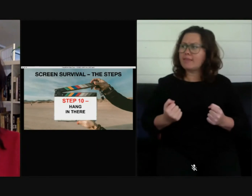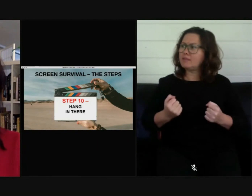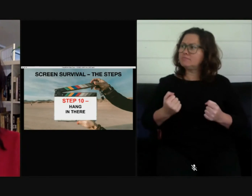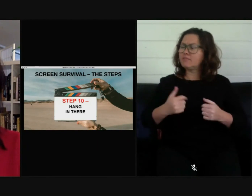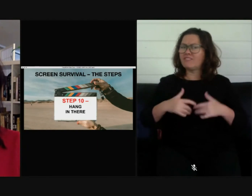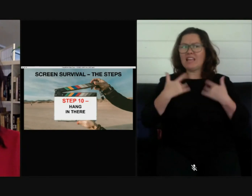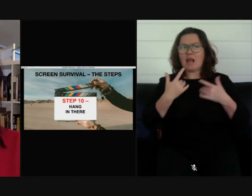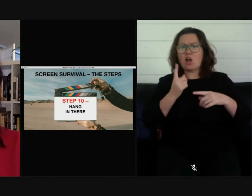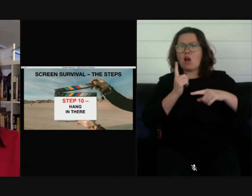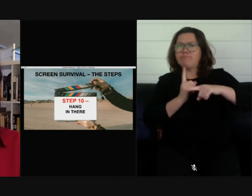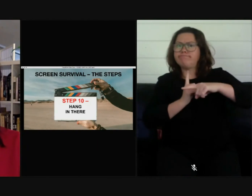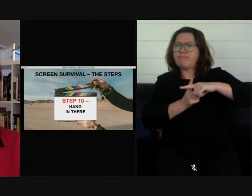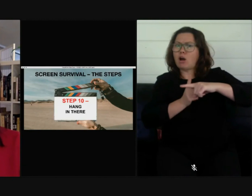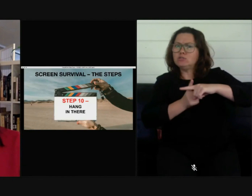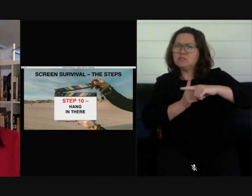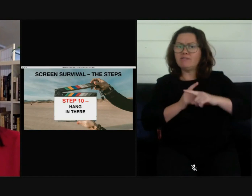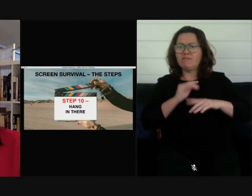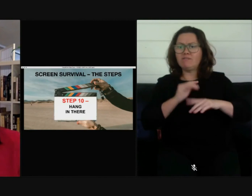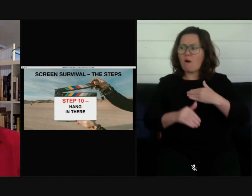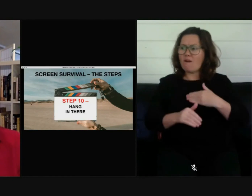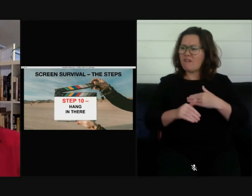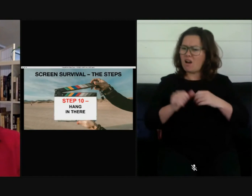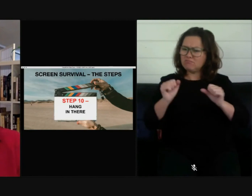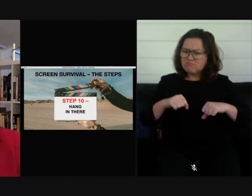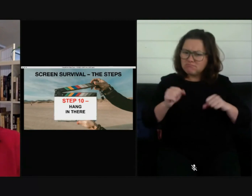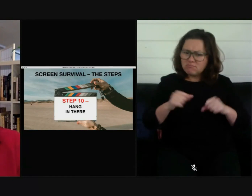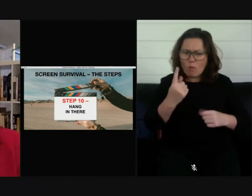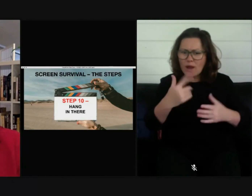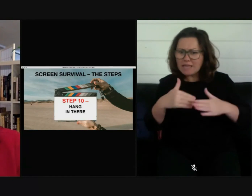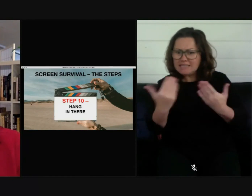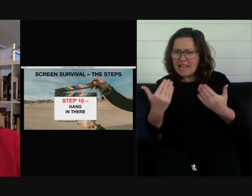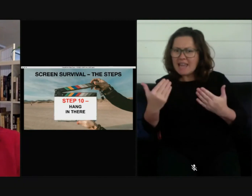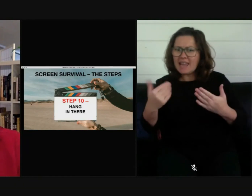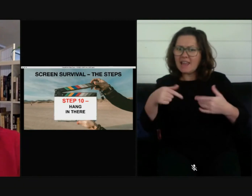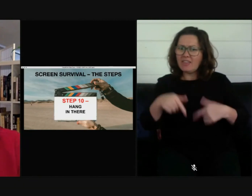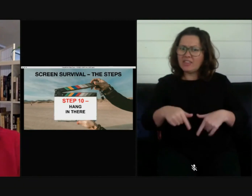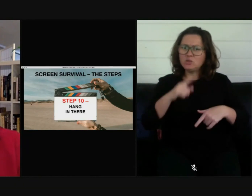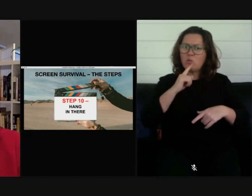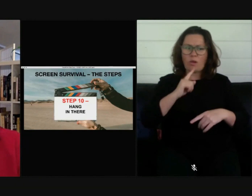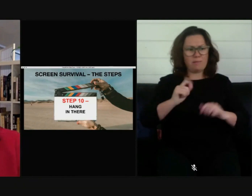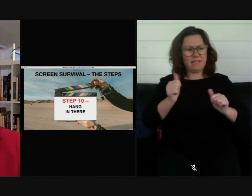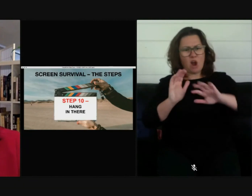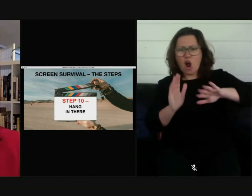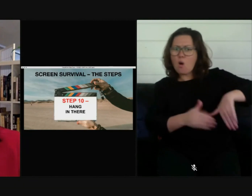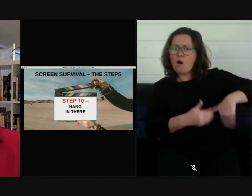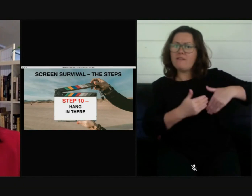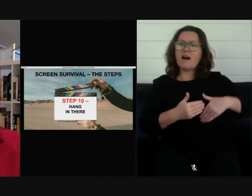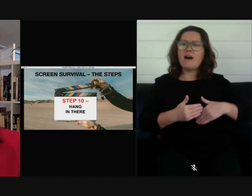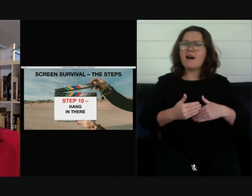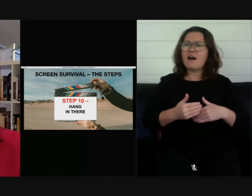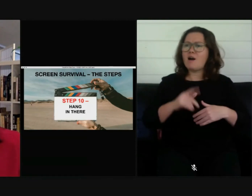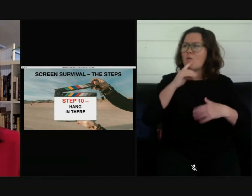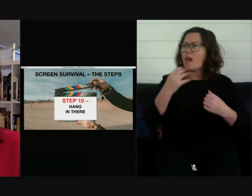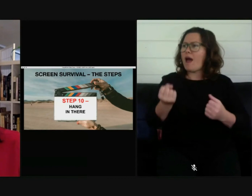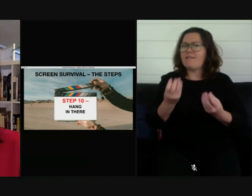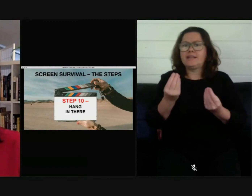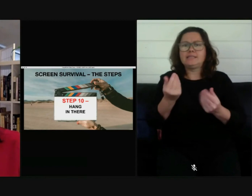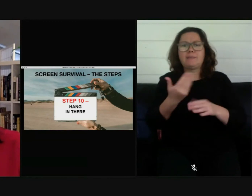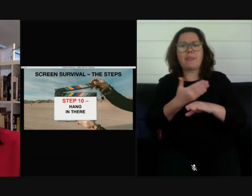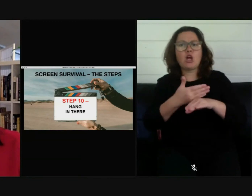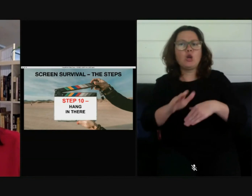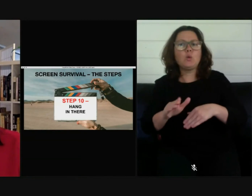be over and what's going to happen afterwards, I don't think that's a bad idea at all.